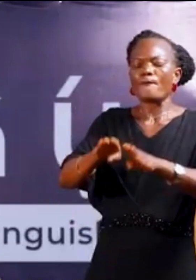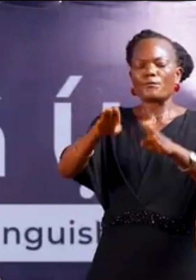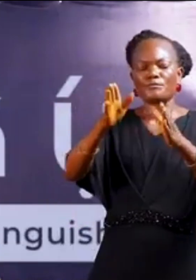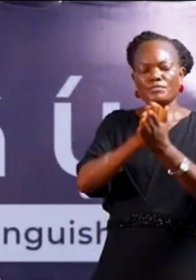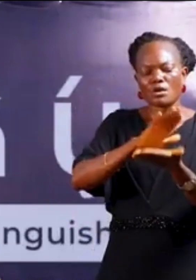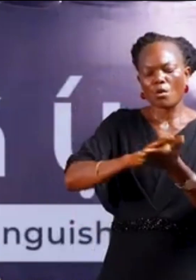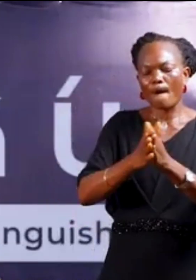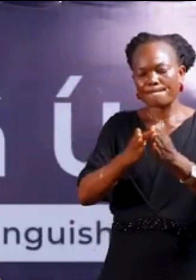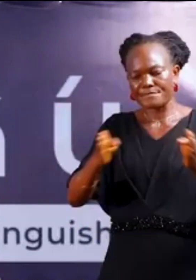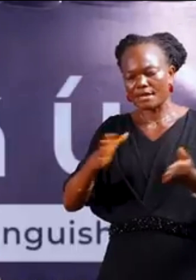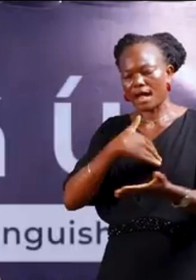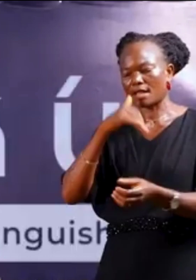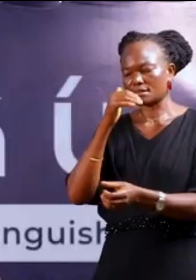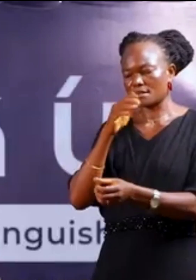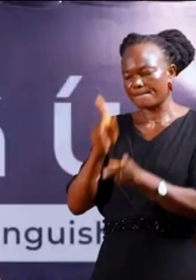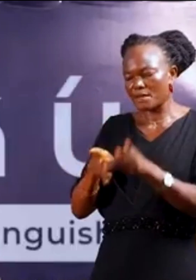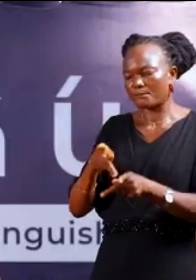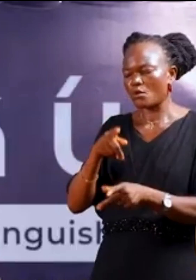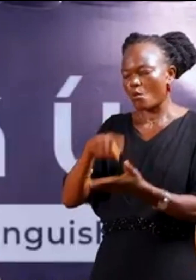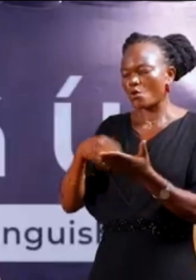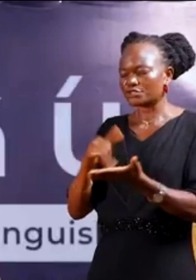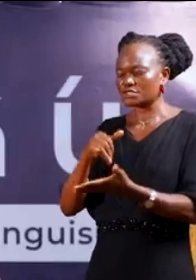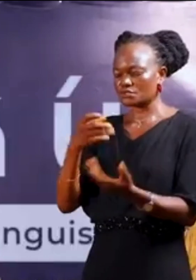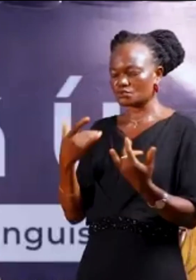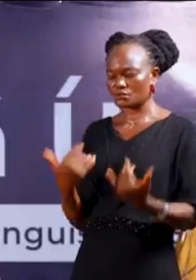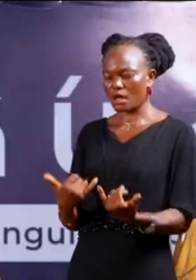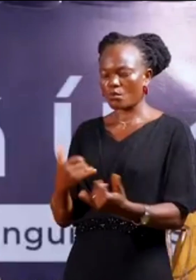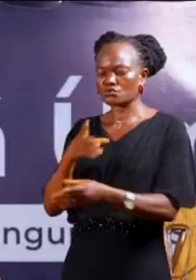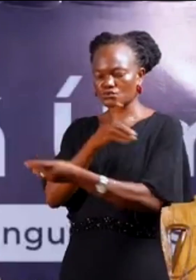people what is today sub-Saharan Africa.